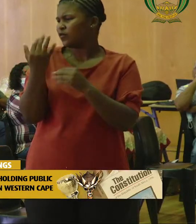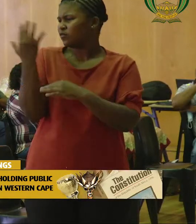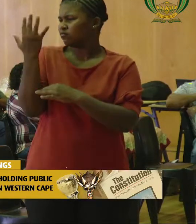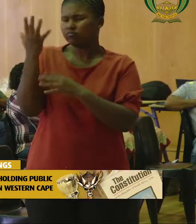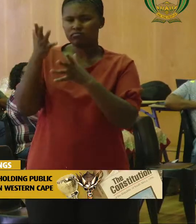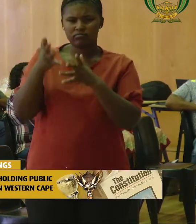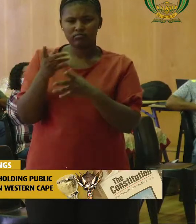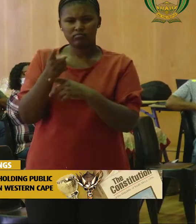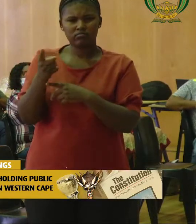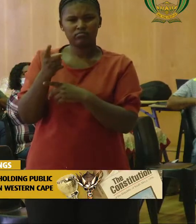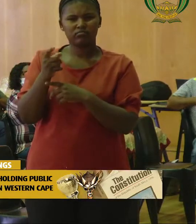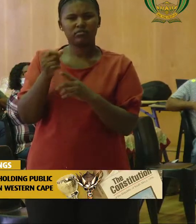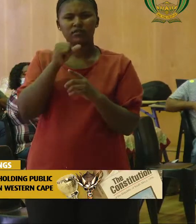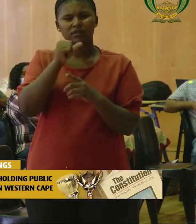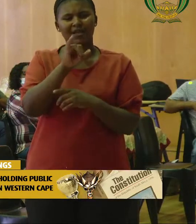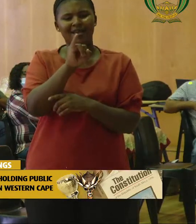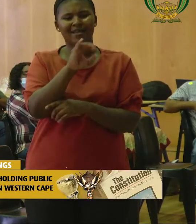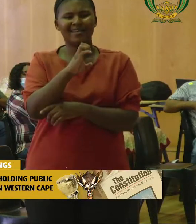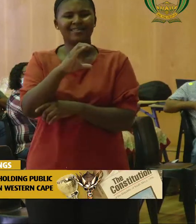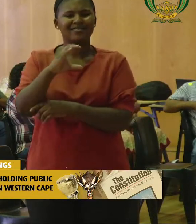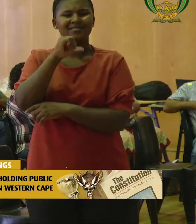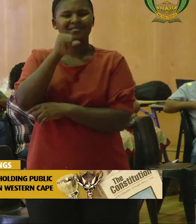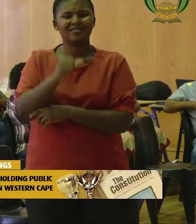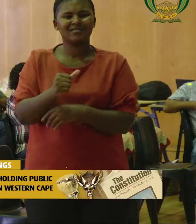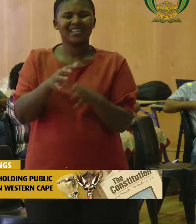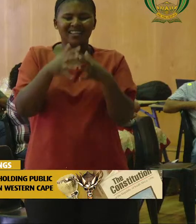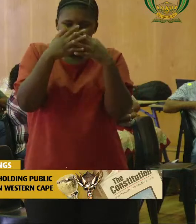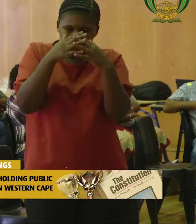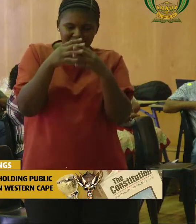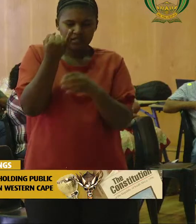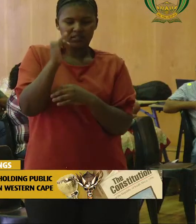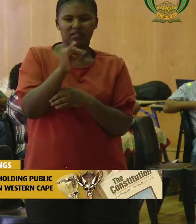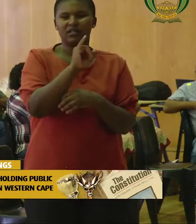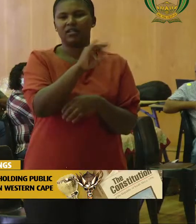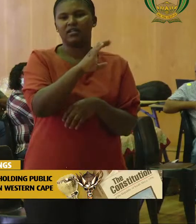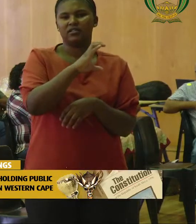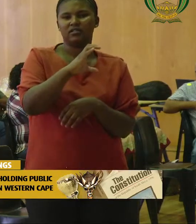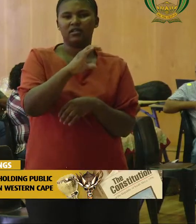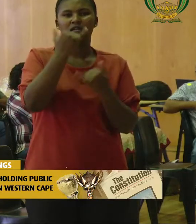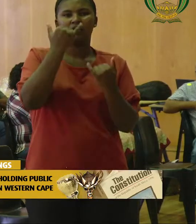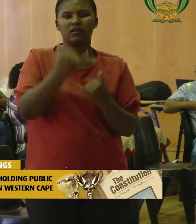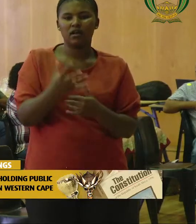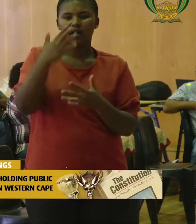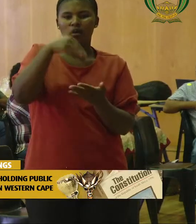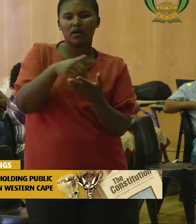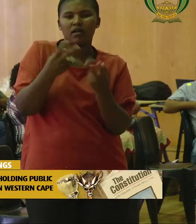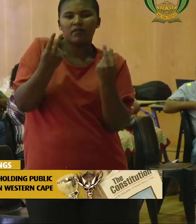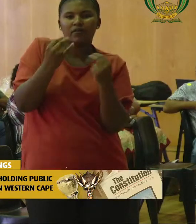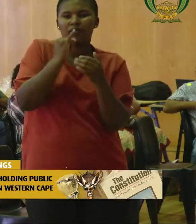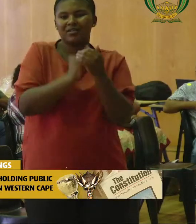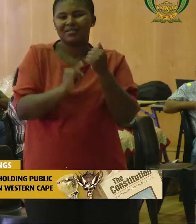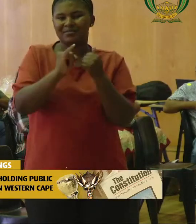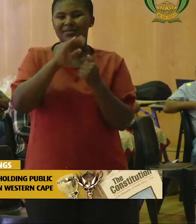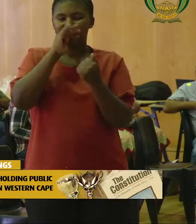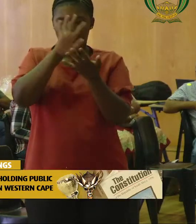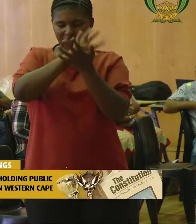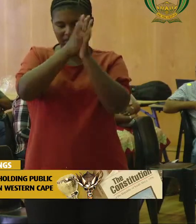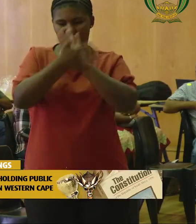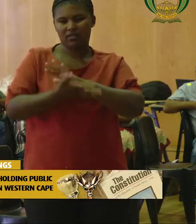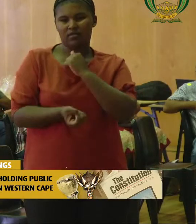said, the IEC is already a mess. Now with independence on there, it's a total disaster.